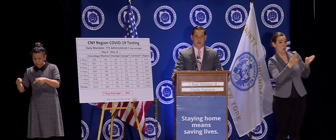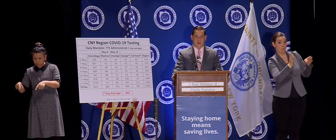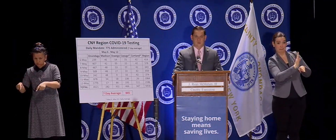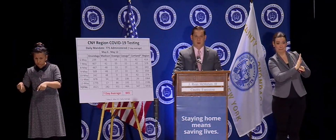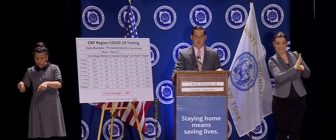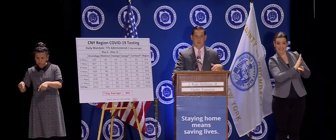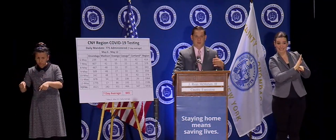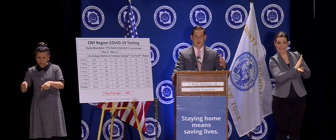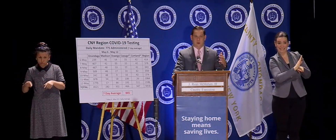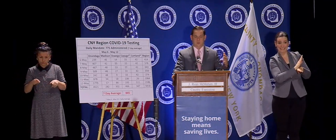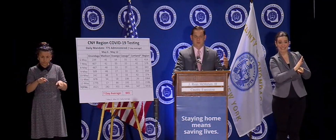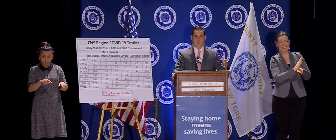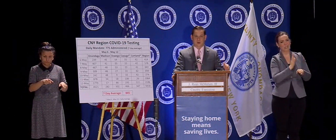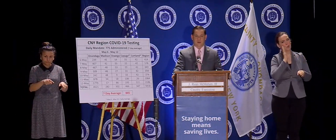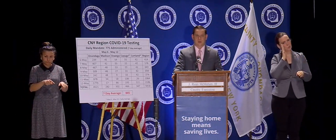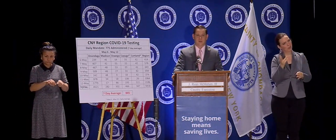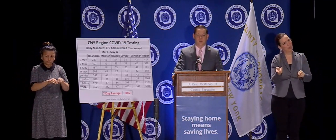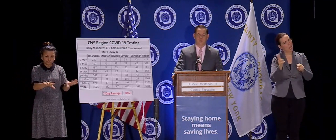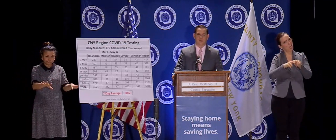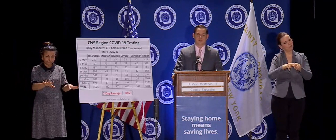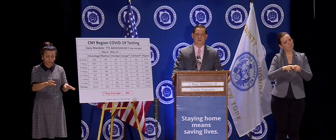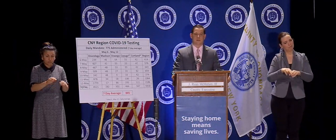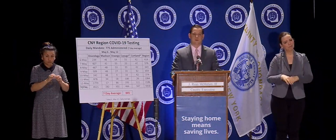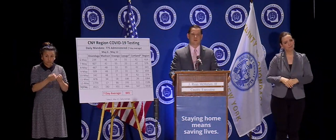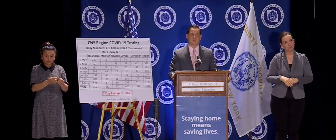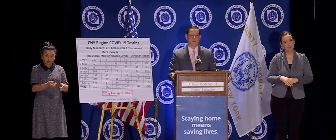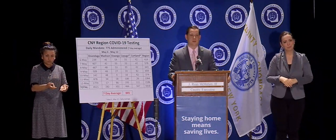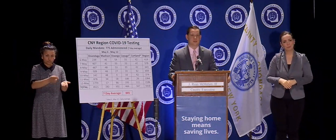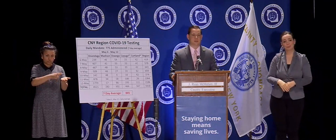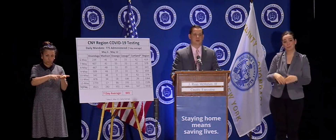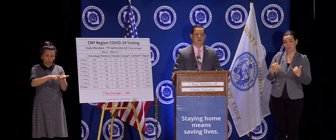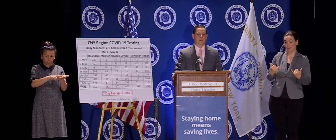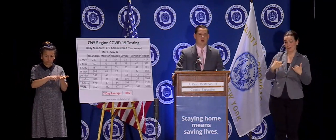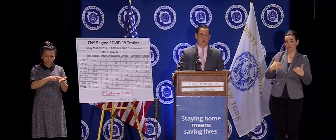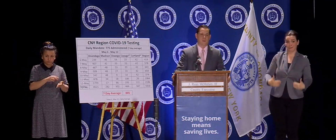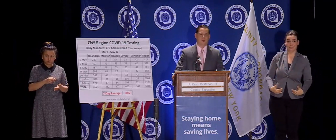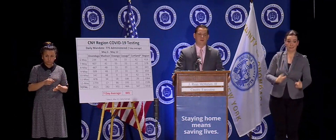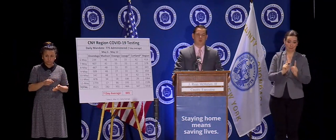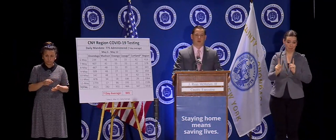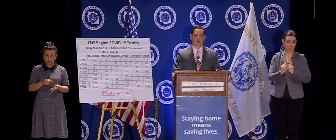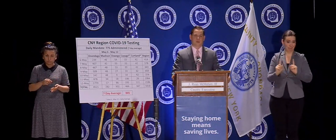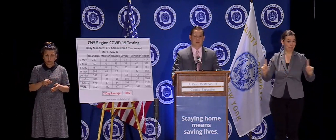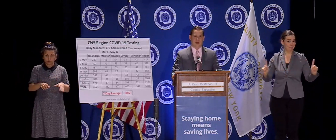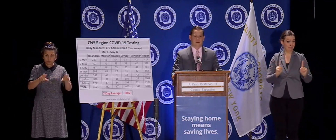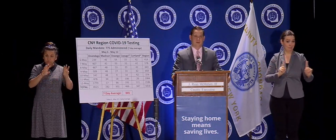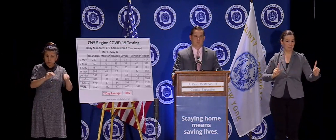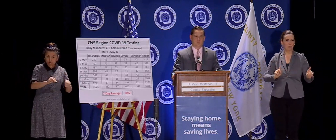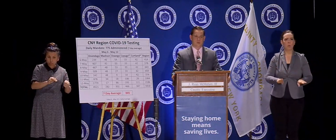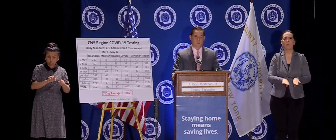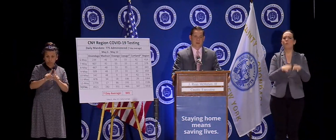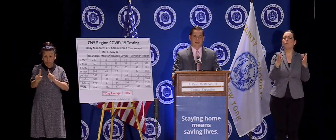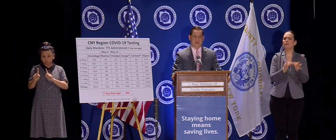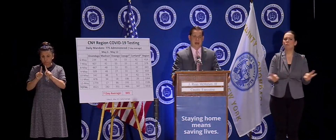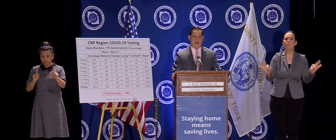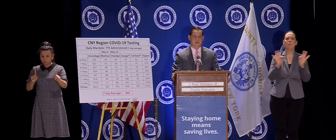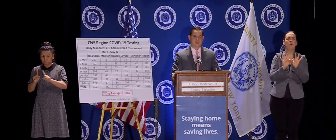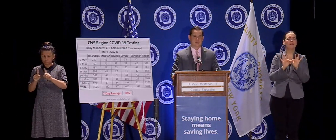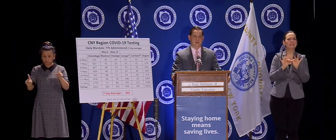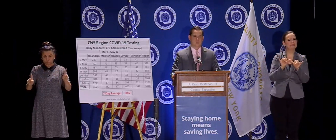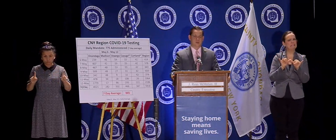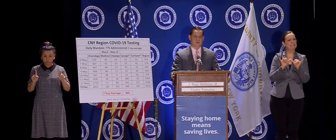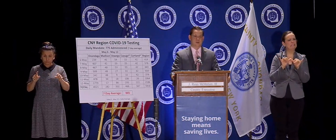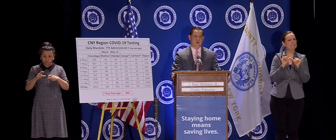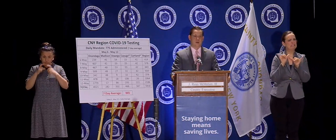together, and that's why when we talk about restart, social distancing, physical distancing is critical to that. The rules don't get